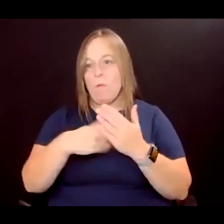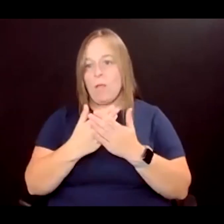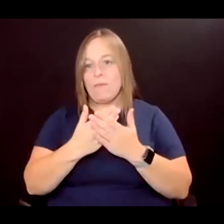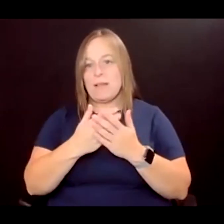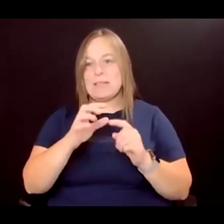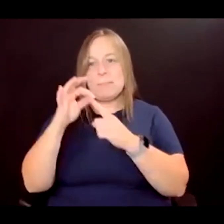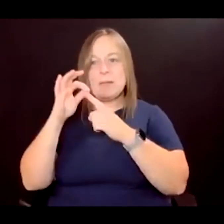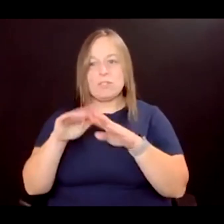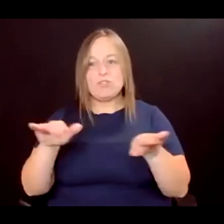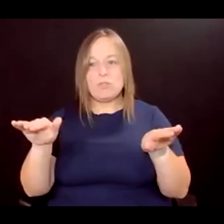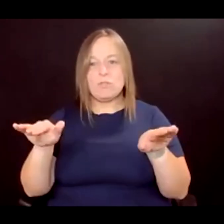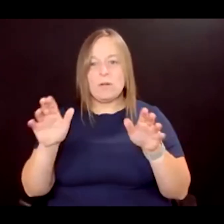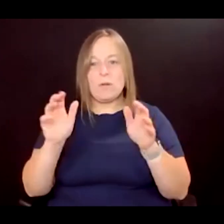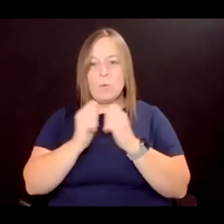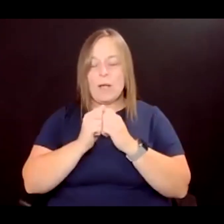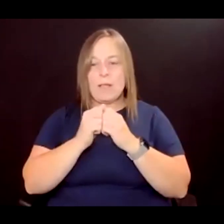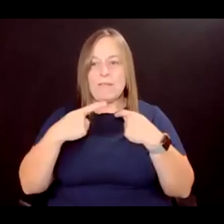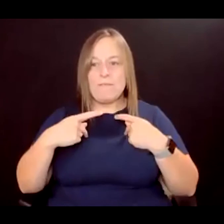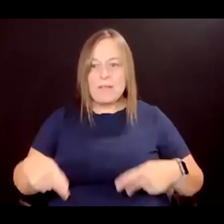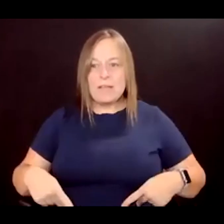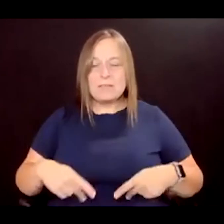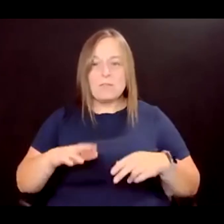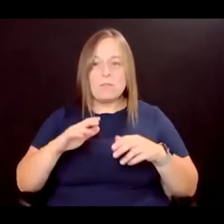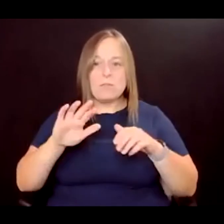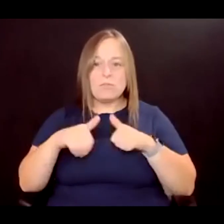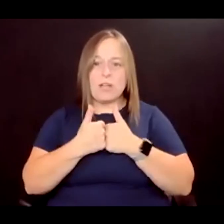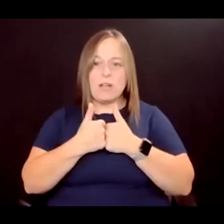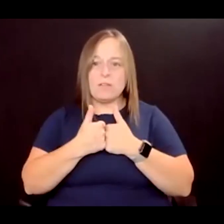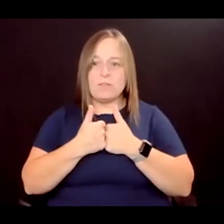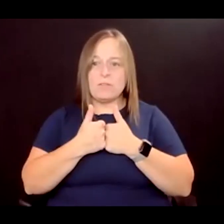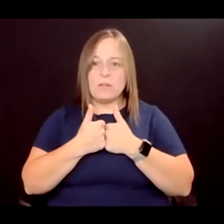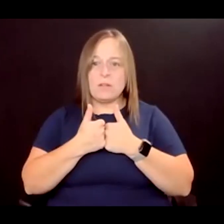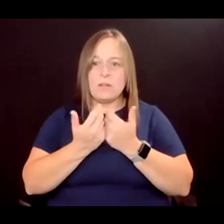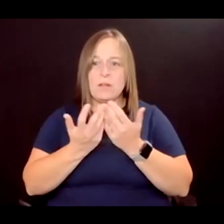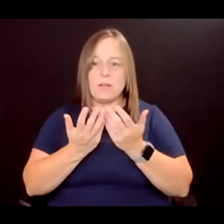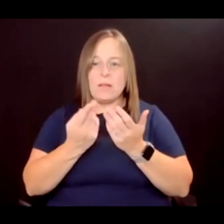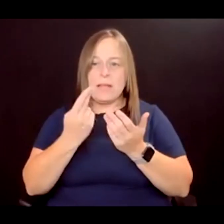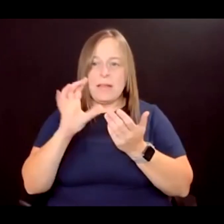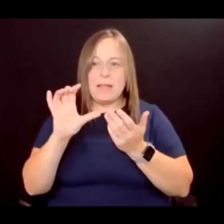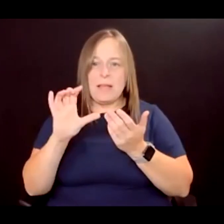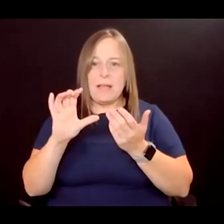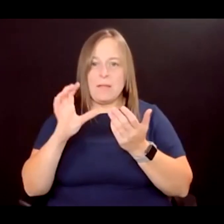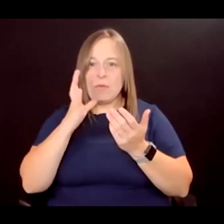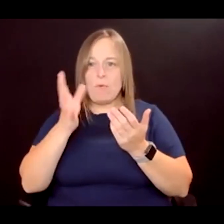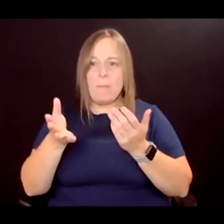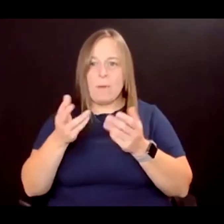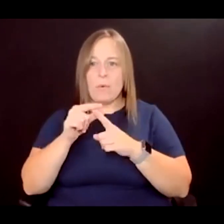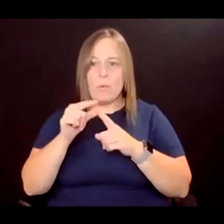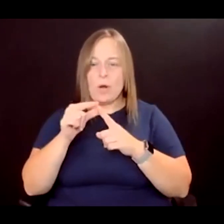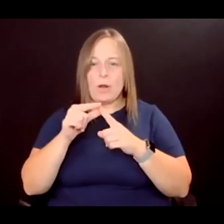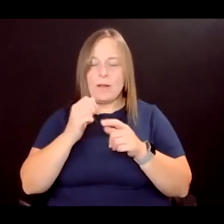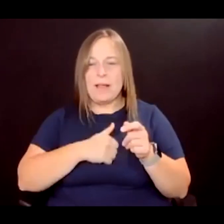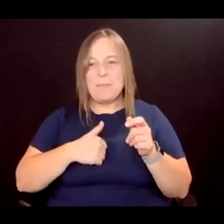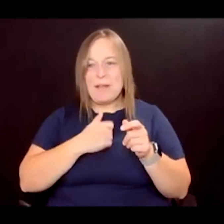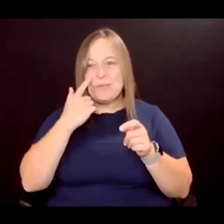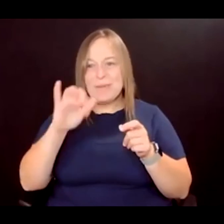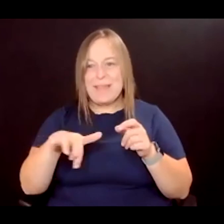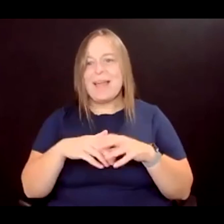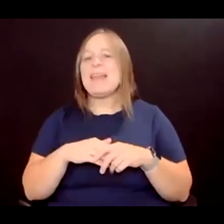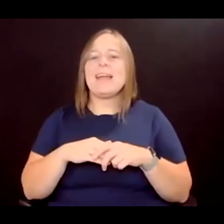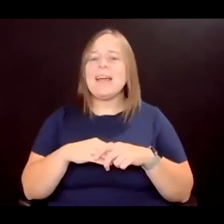very disappointed of what happened. I think the city had their own agenda for